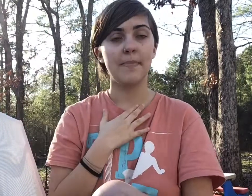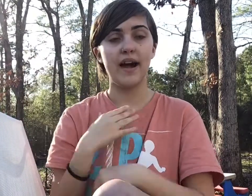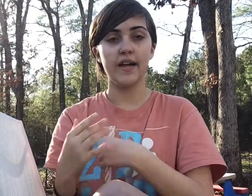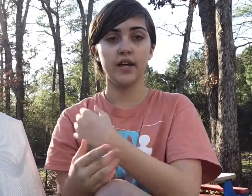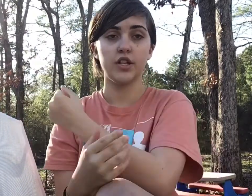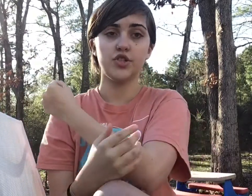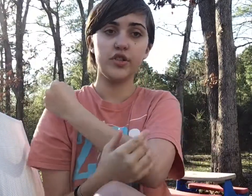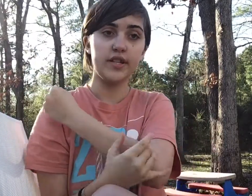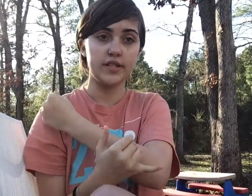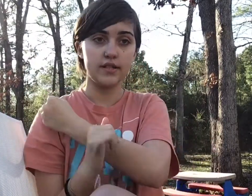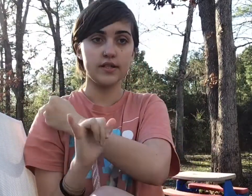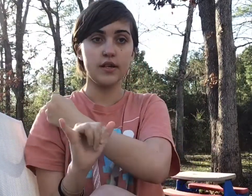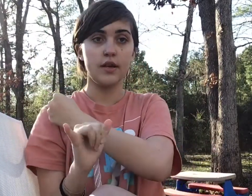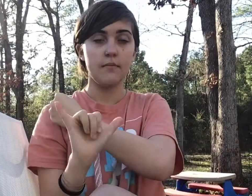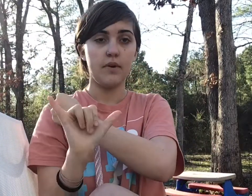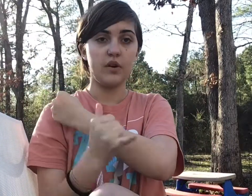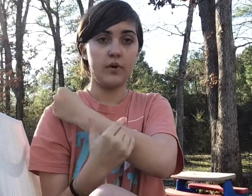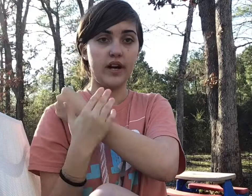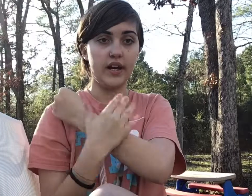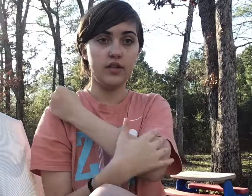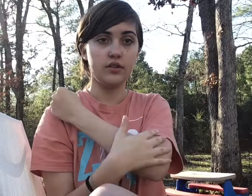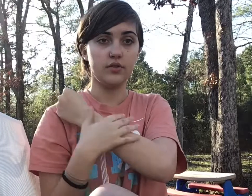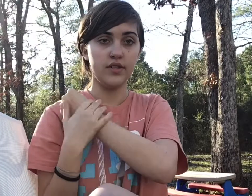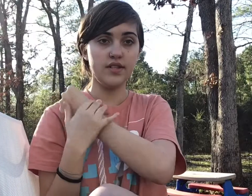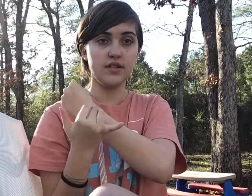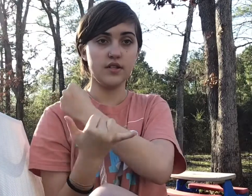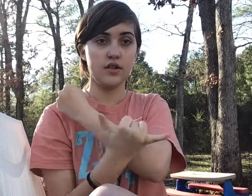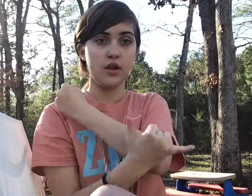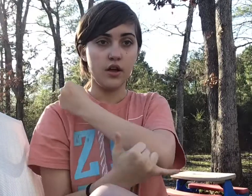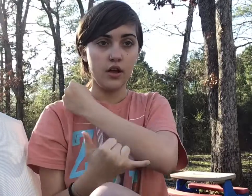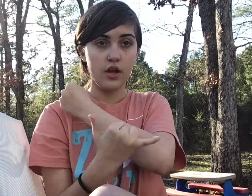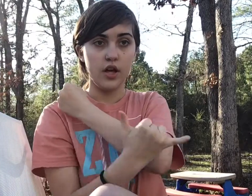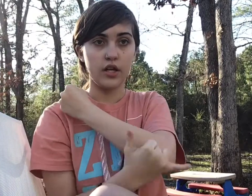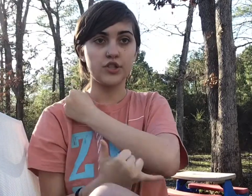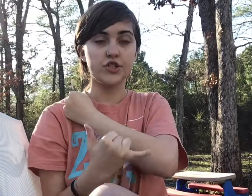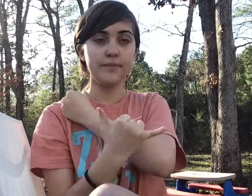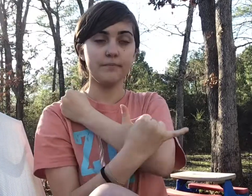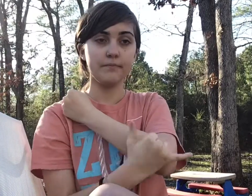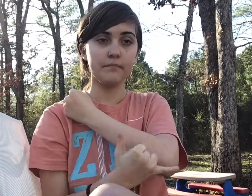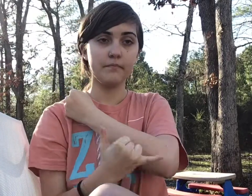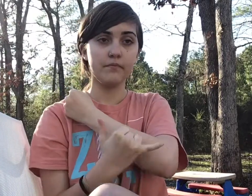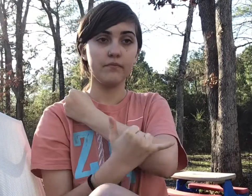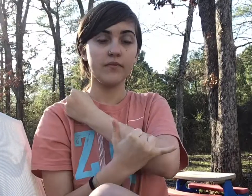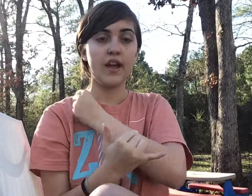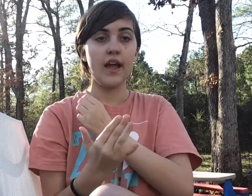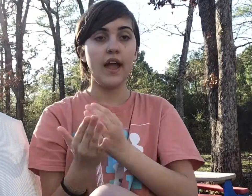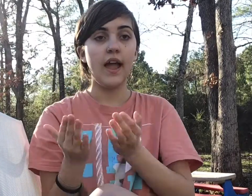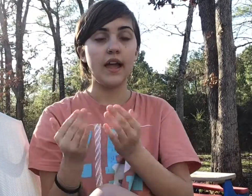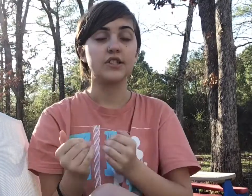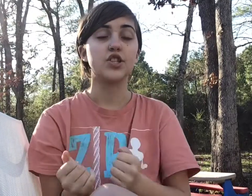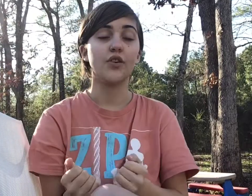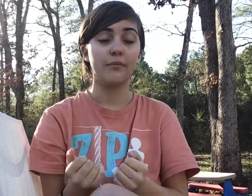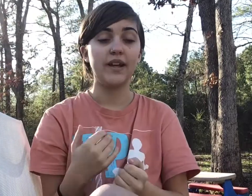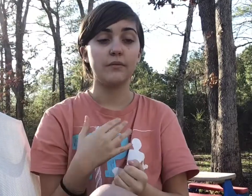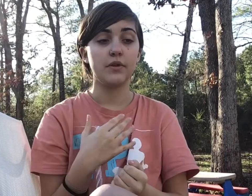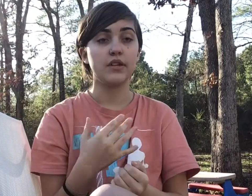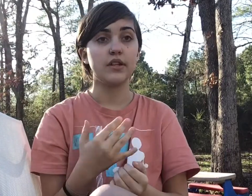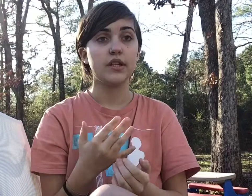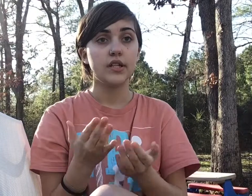my country is go Y, do this, country, and serve my community.